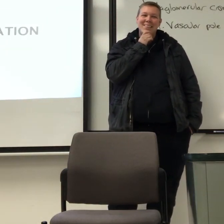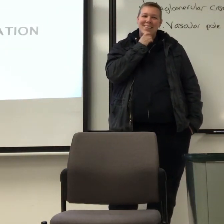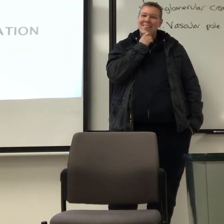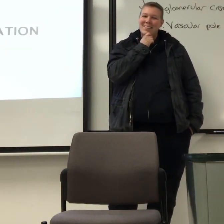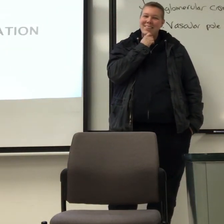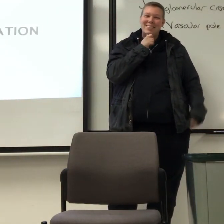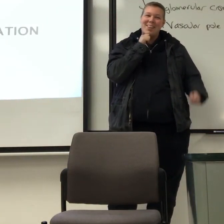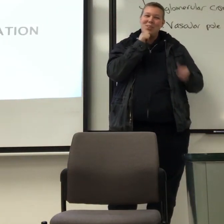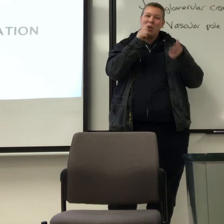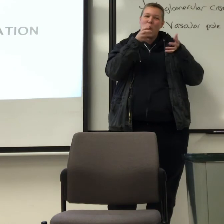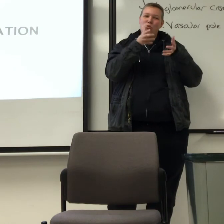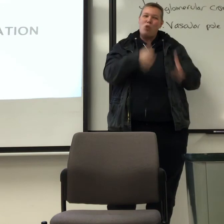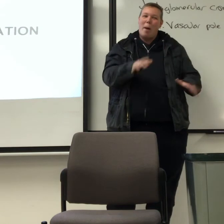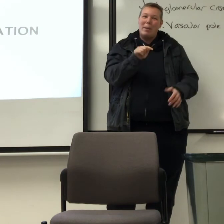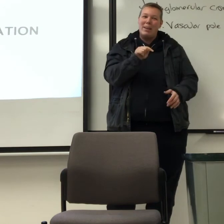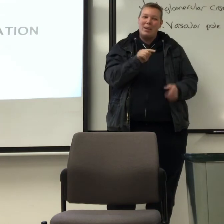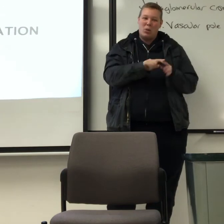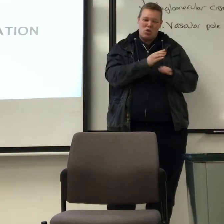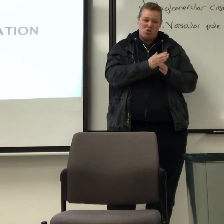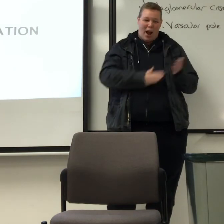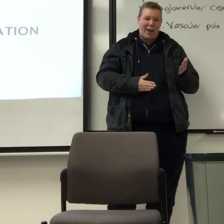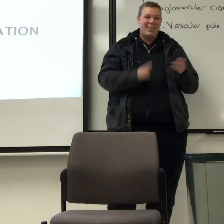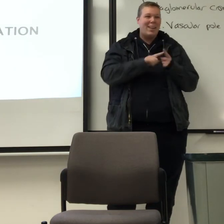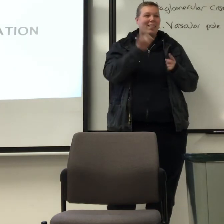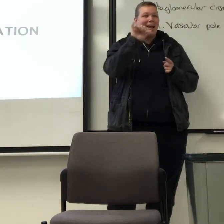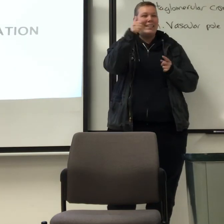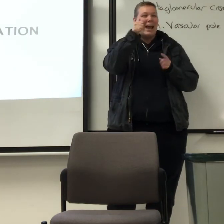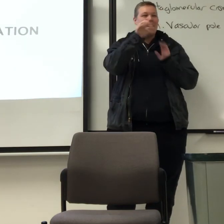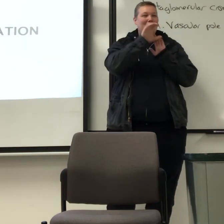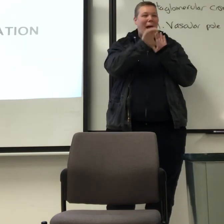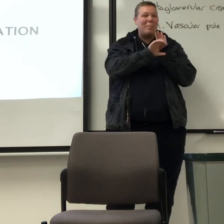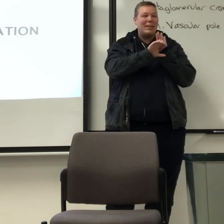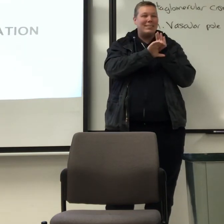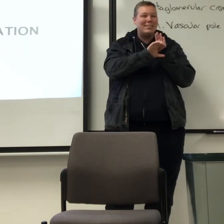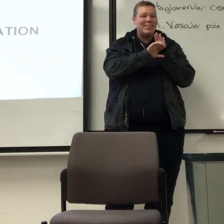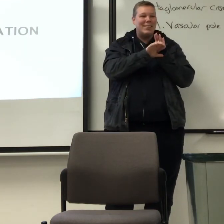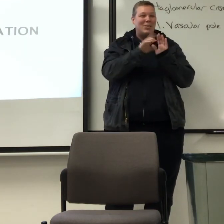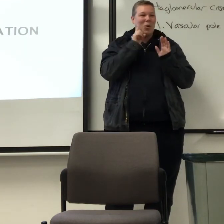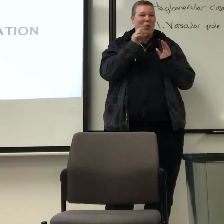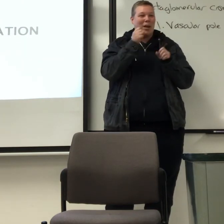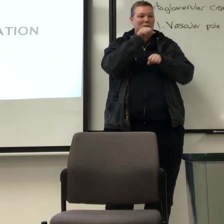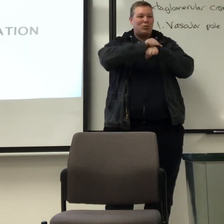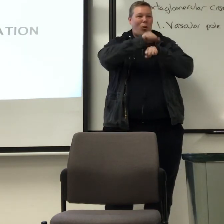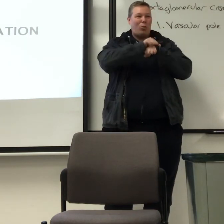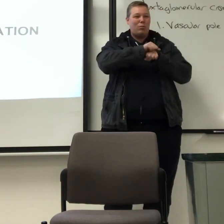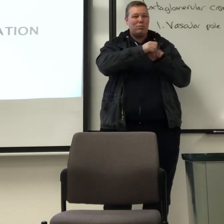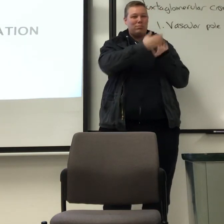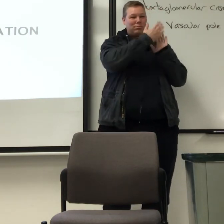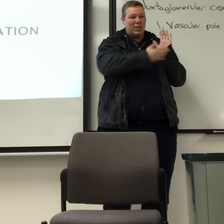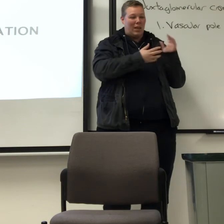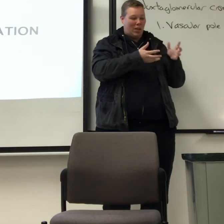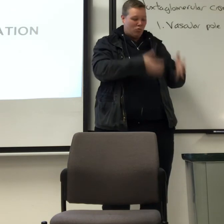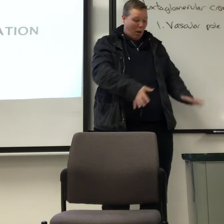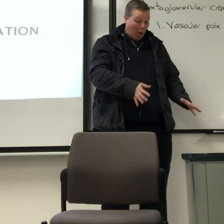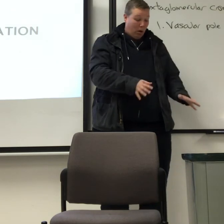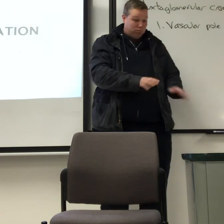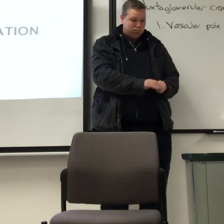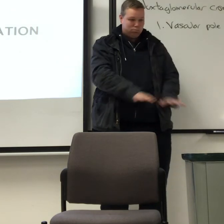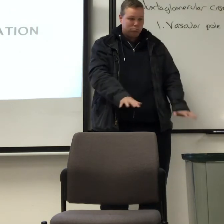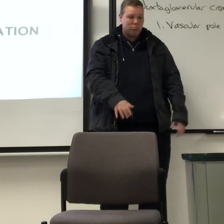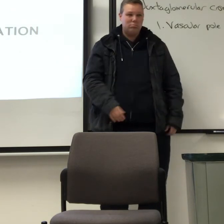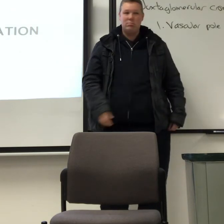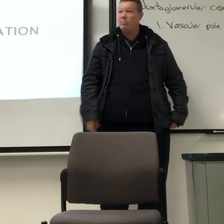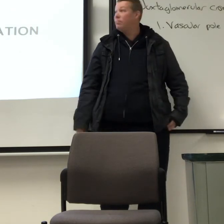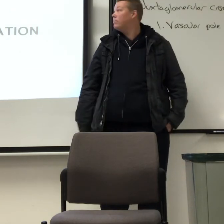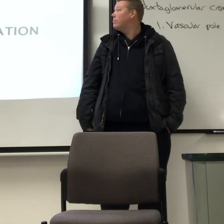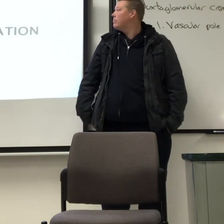It'd be like the stone tablets of the 10 Commandments will just break. The thing's made out of some weird porous thing. I want to